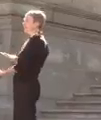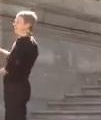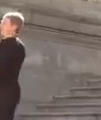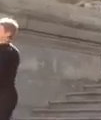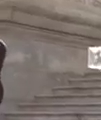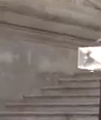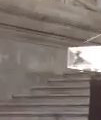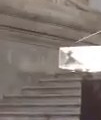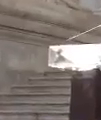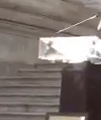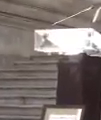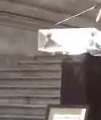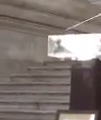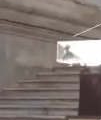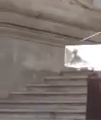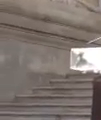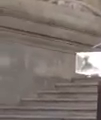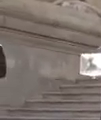right